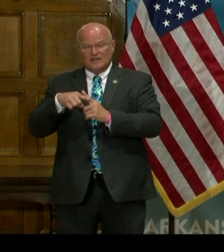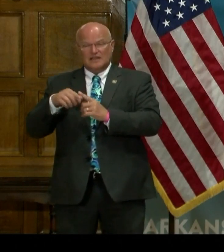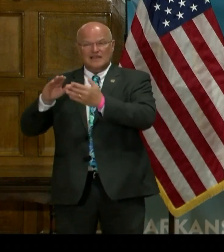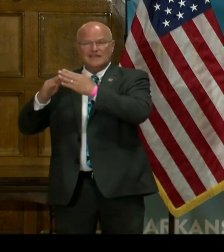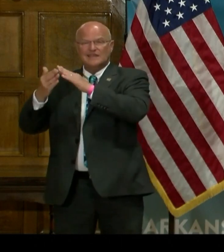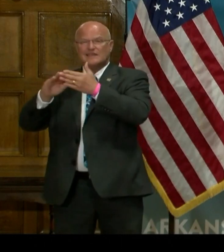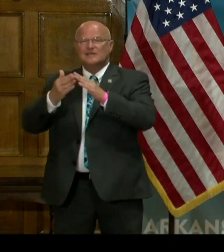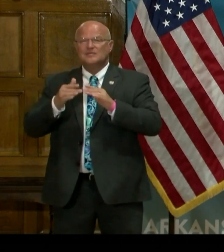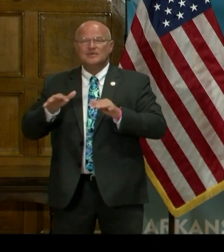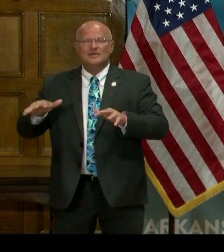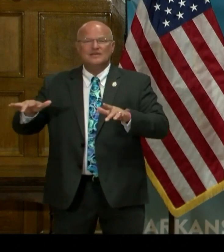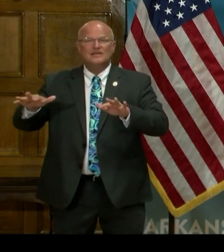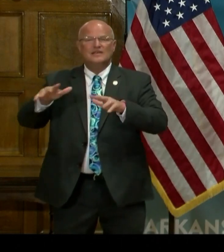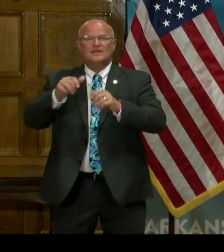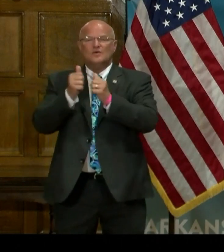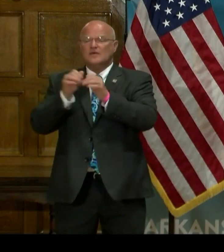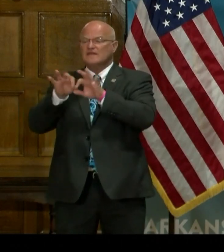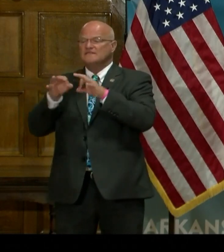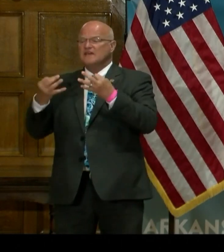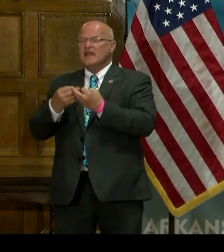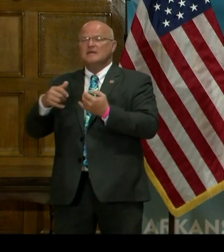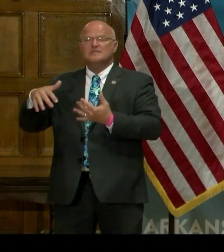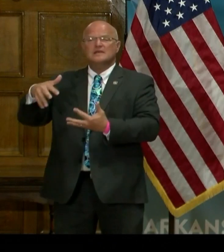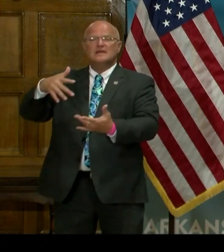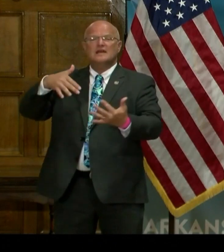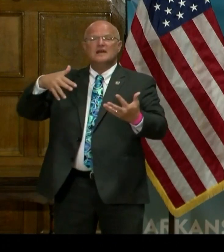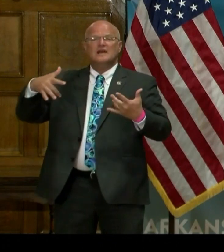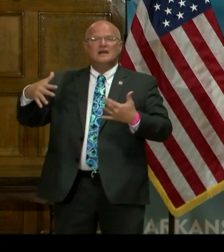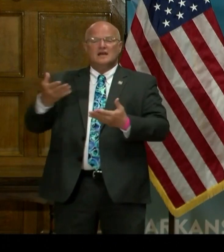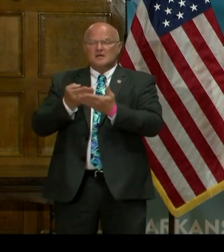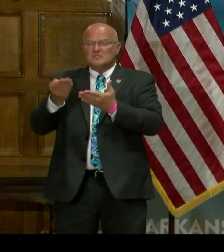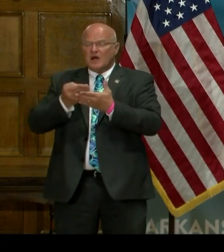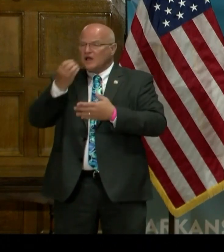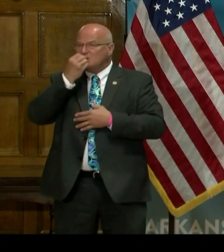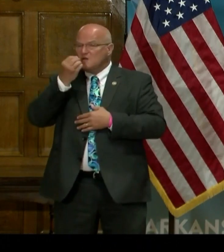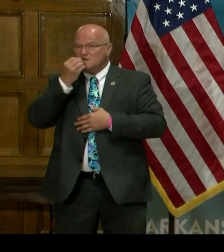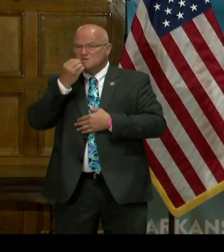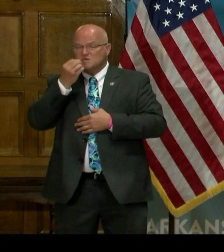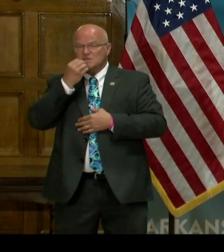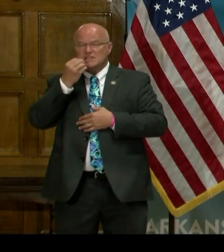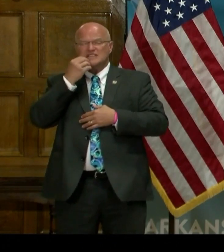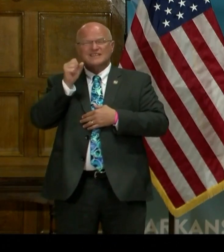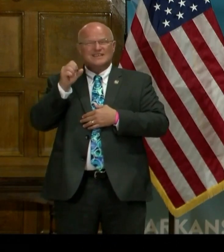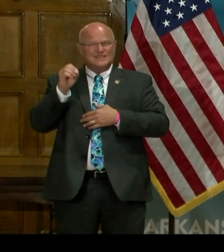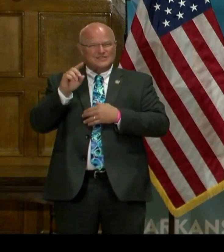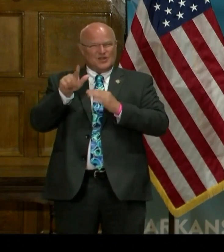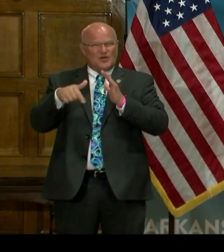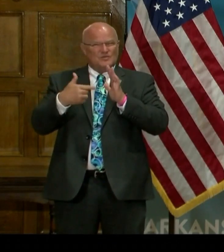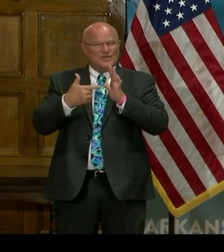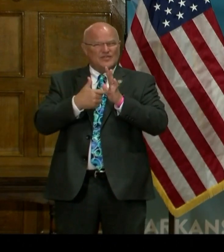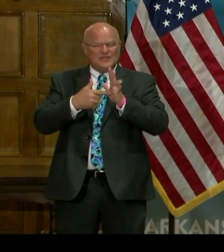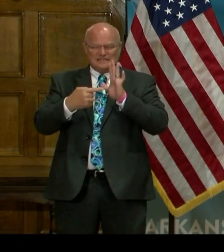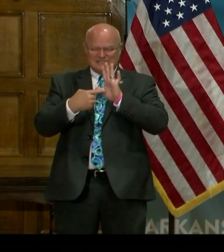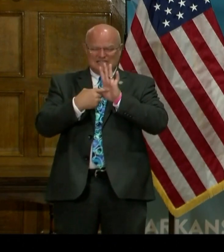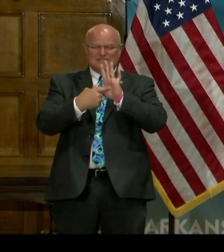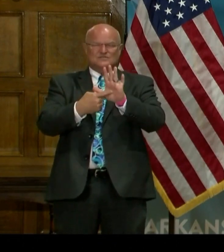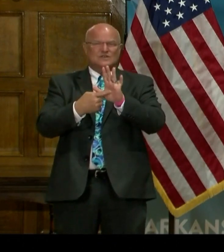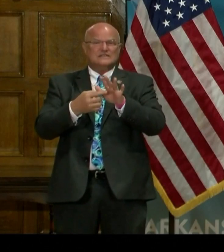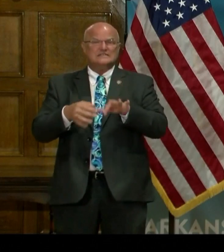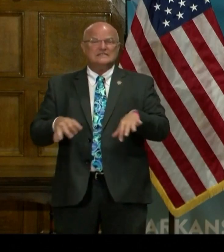in the community, with families, buying groceries. And so this illustrates